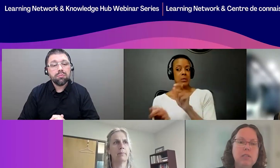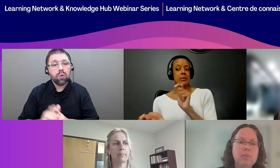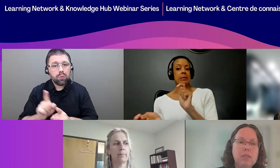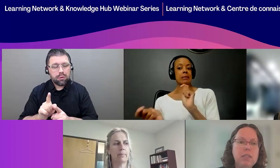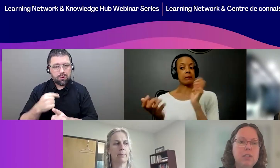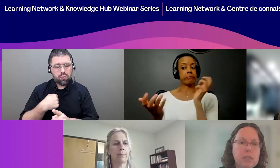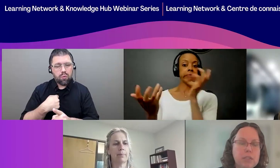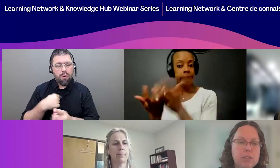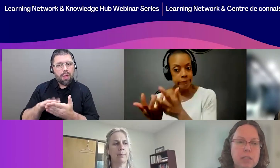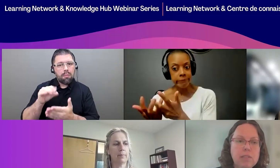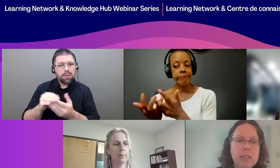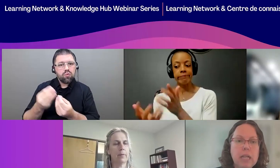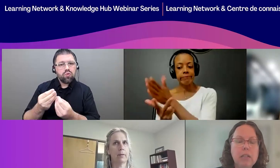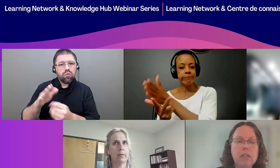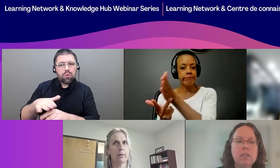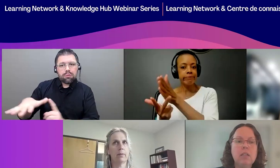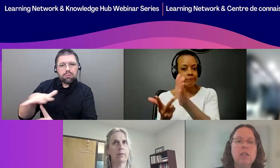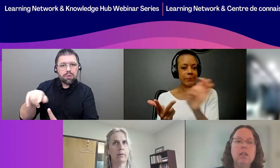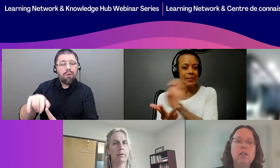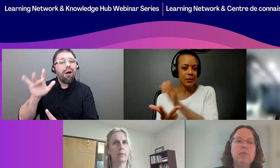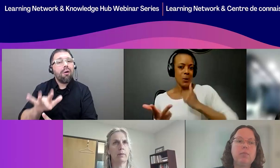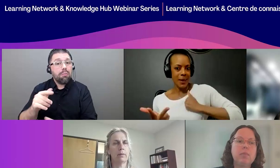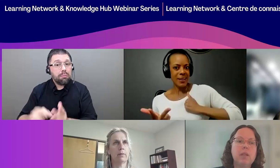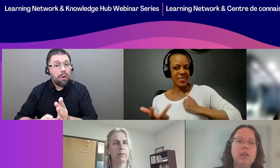population and in this particular region in Eastern Canada.